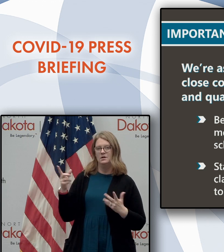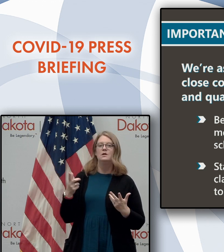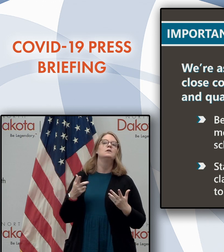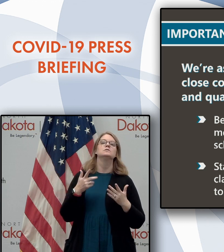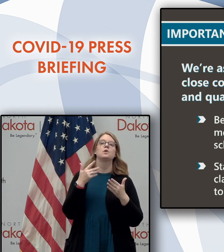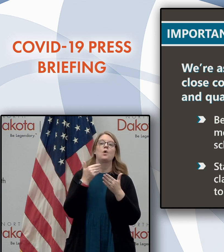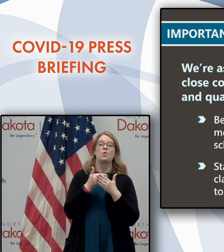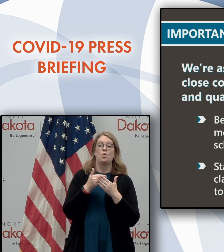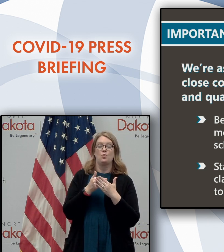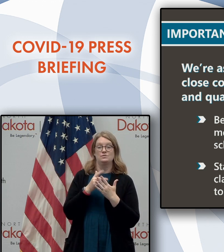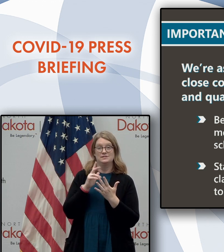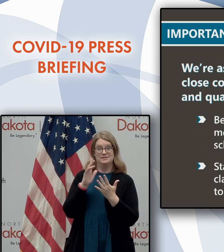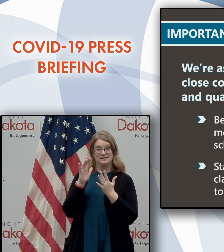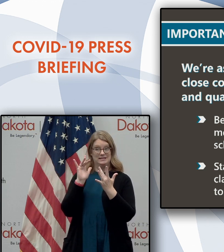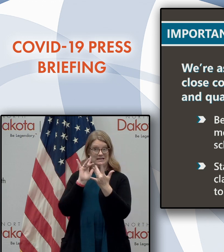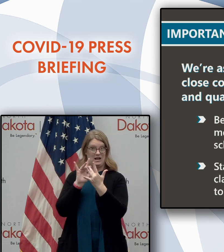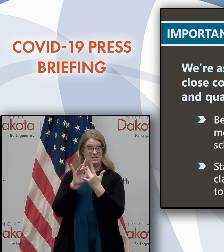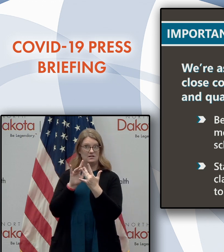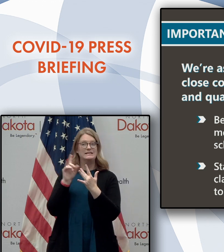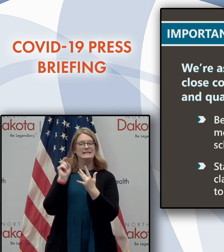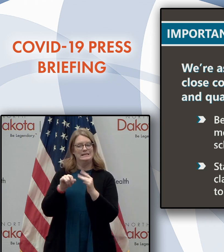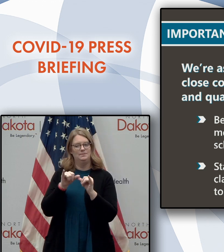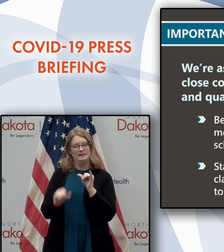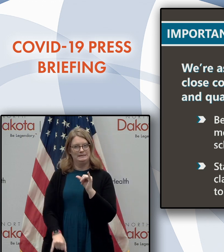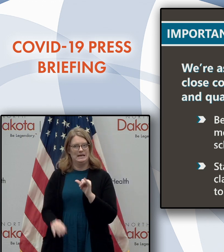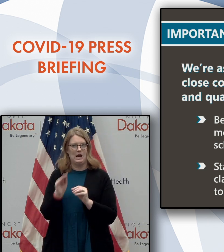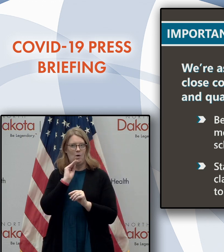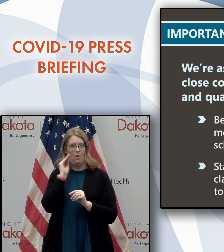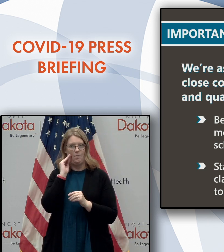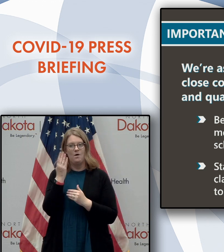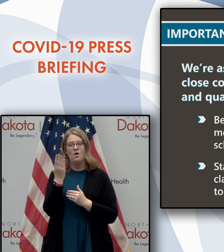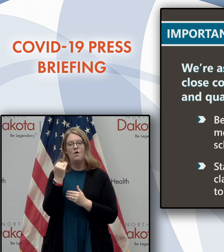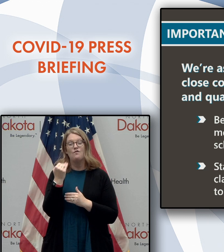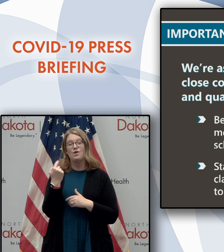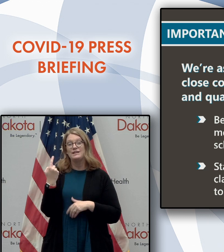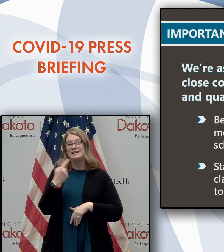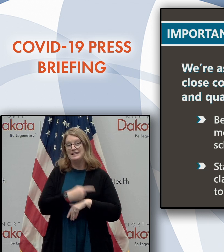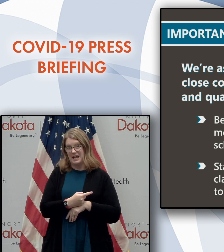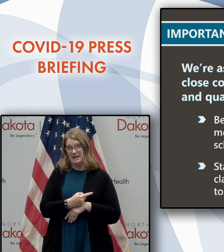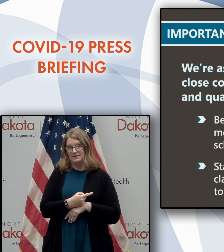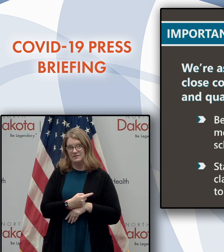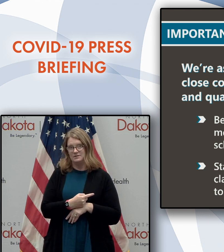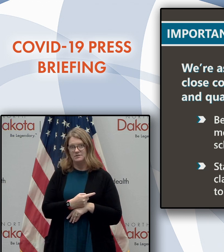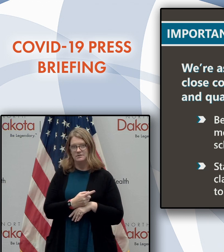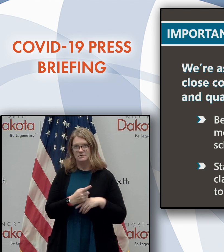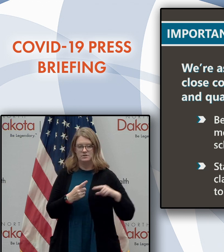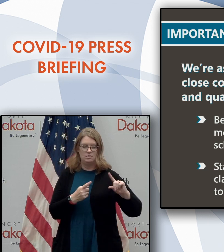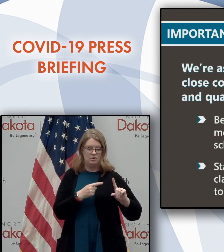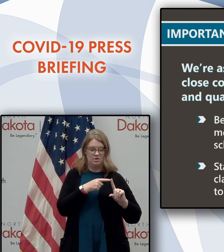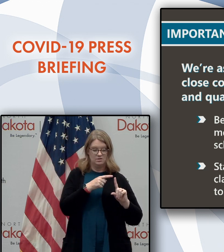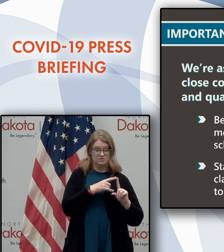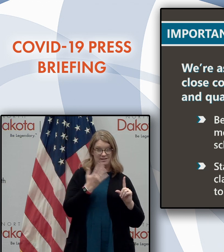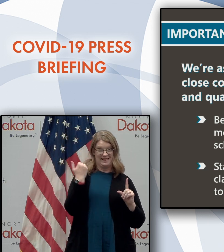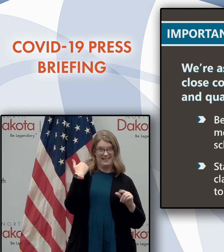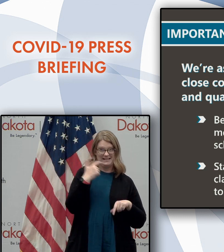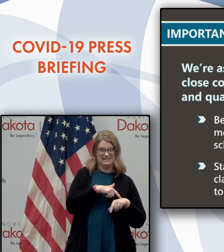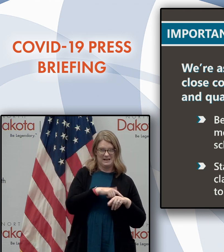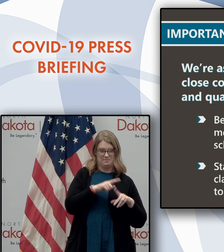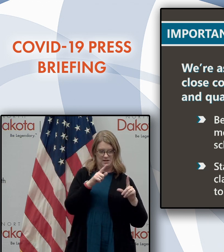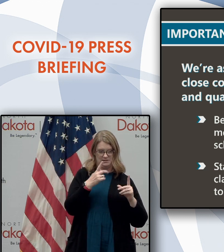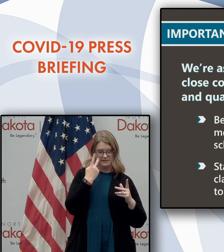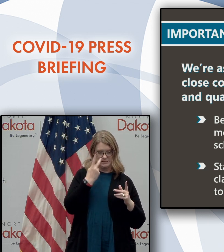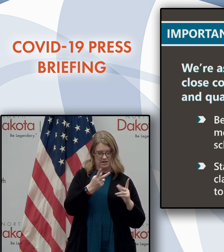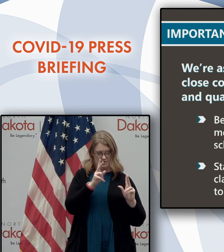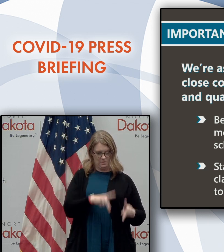individuals infected with COVID-19 should stay home for 14 days past the last day they were in contact with a person who tested